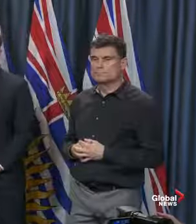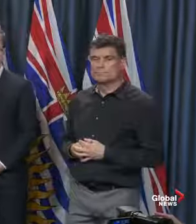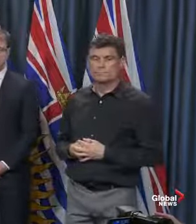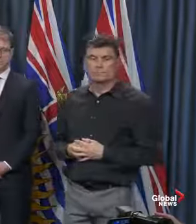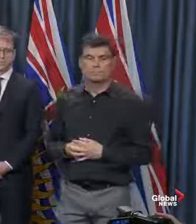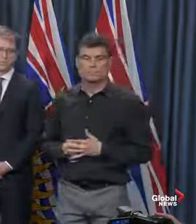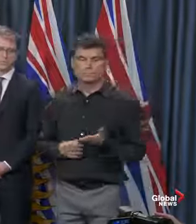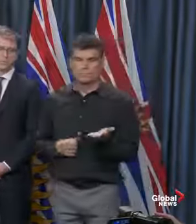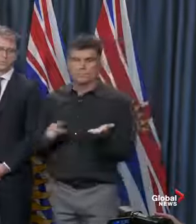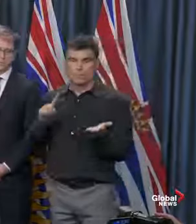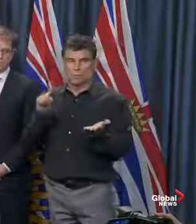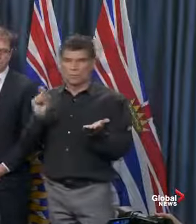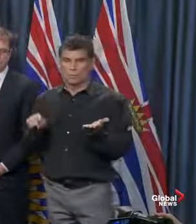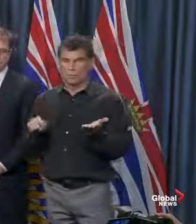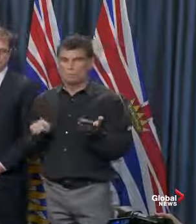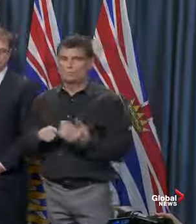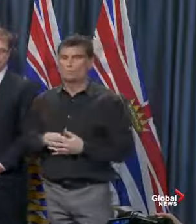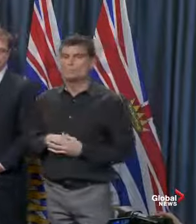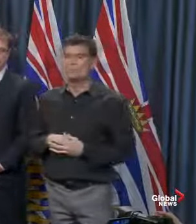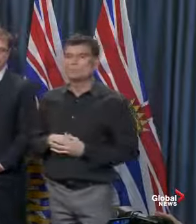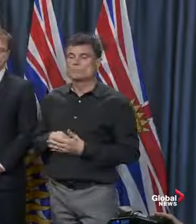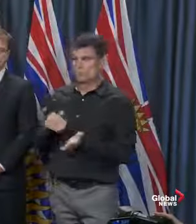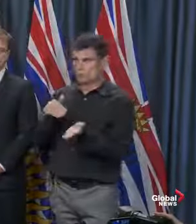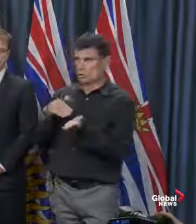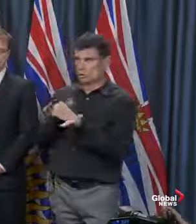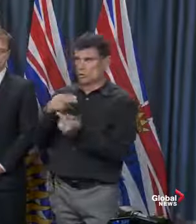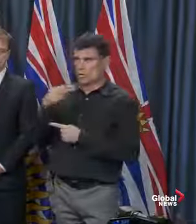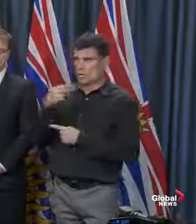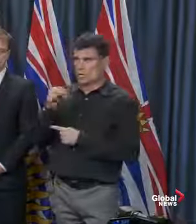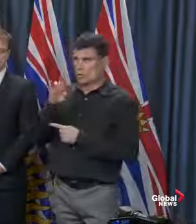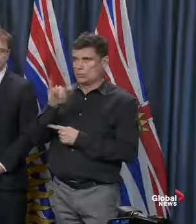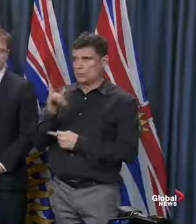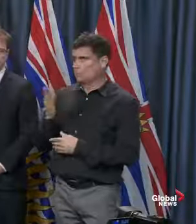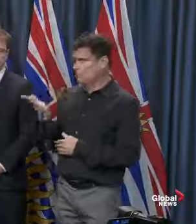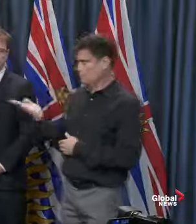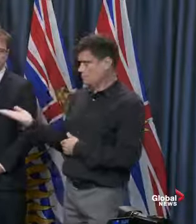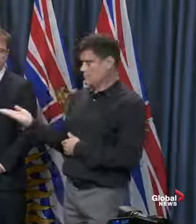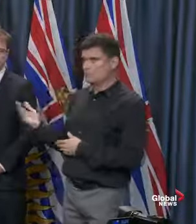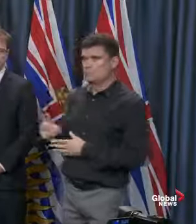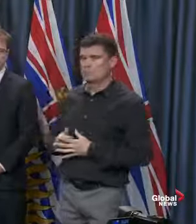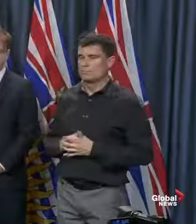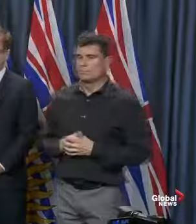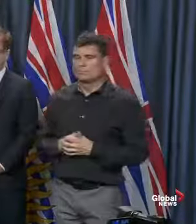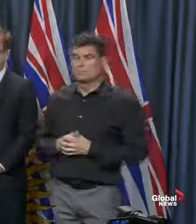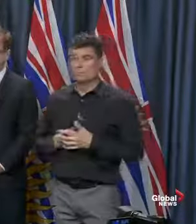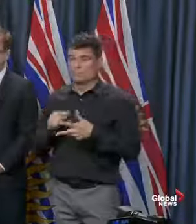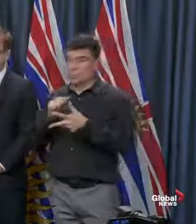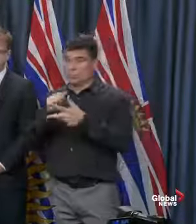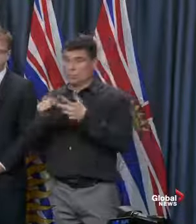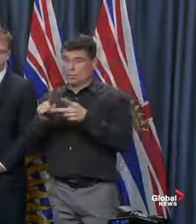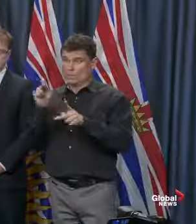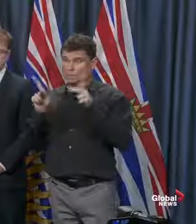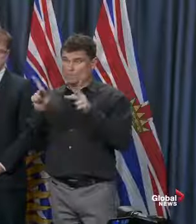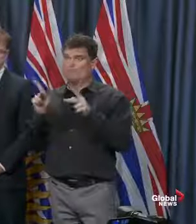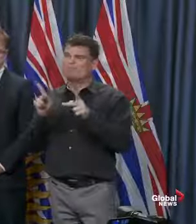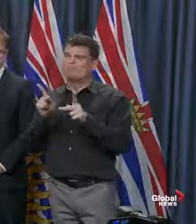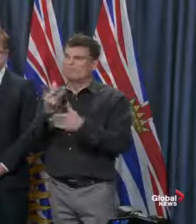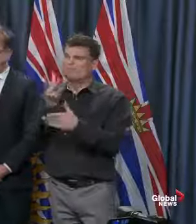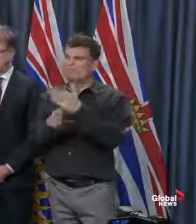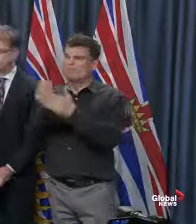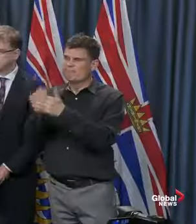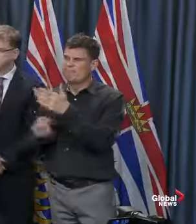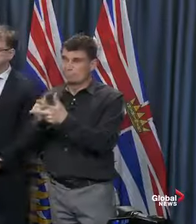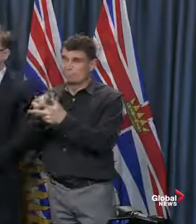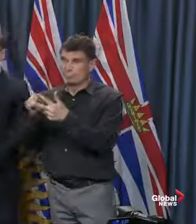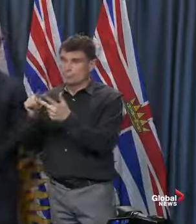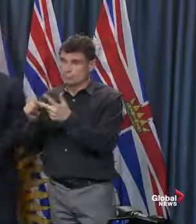Dr. Henry, can you tell us a bit more about the 3 people who passed away? That you said were connected to the